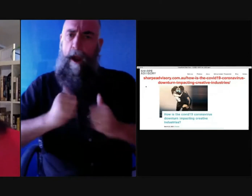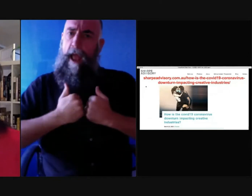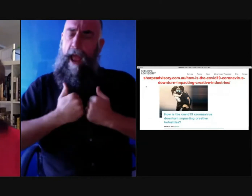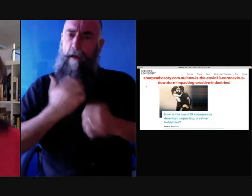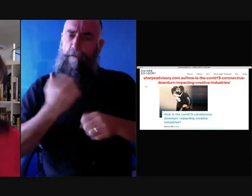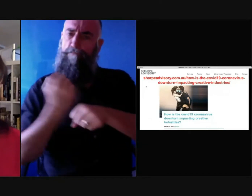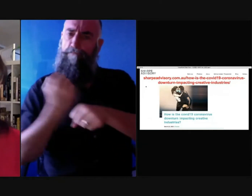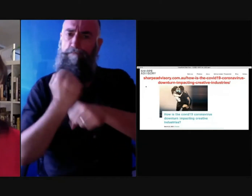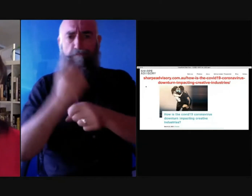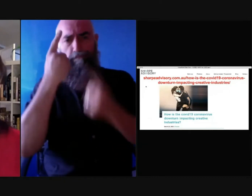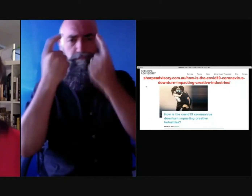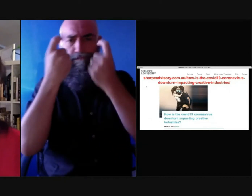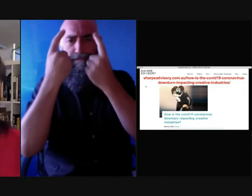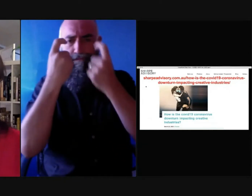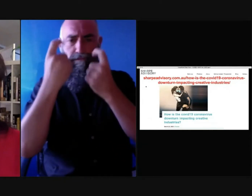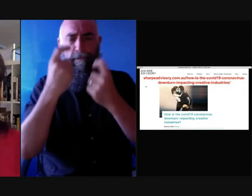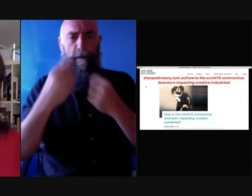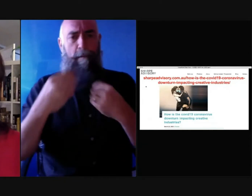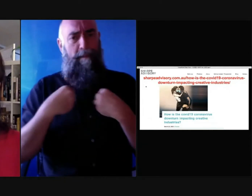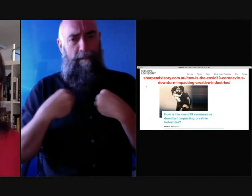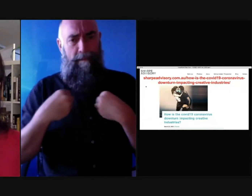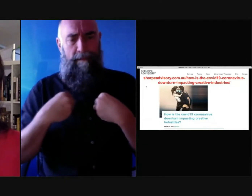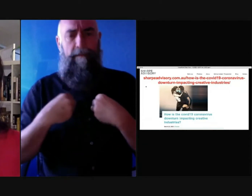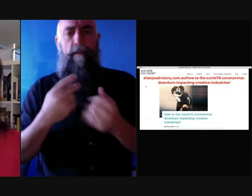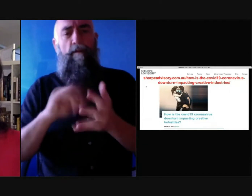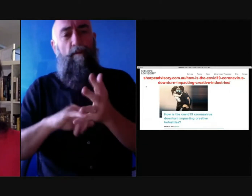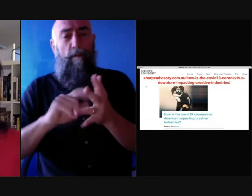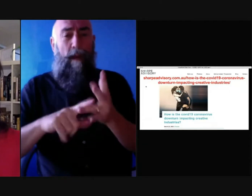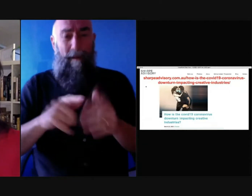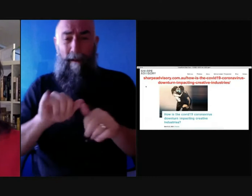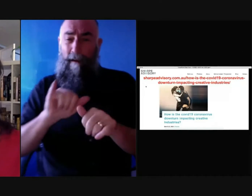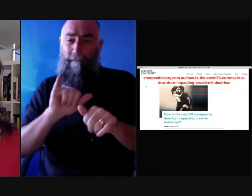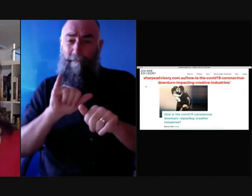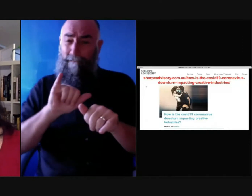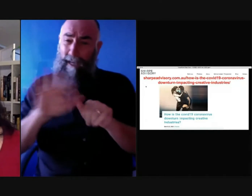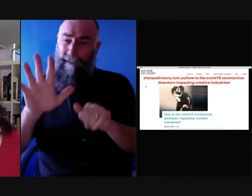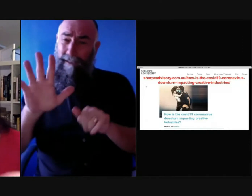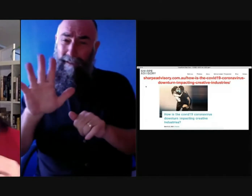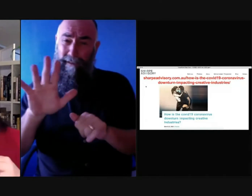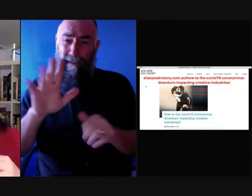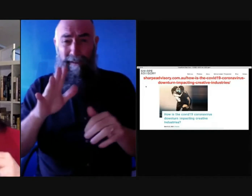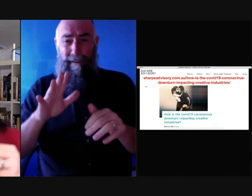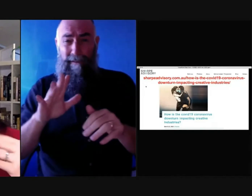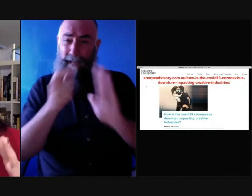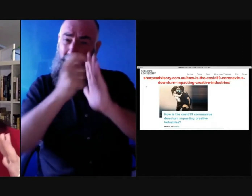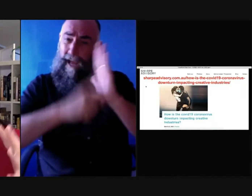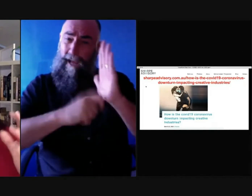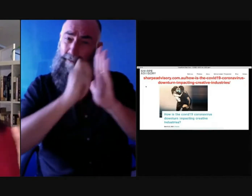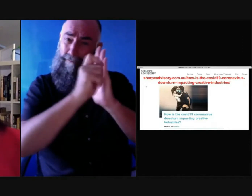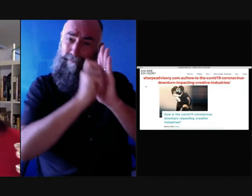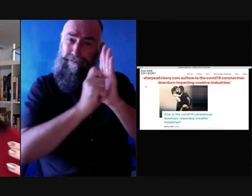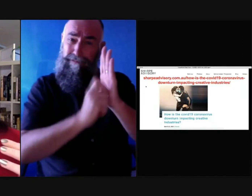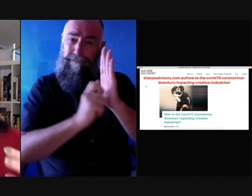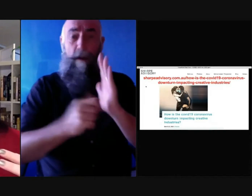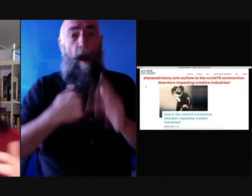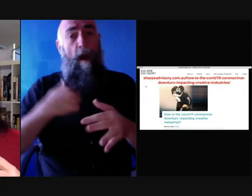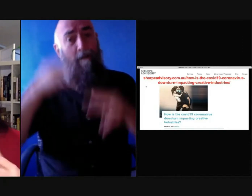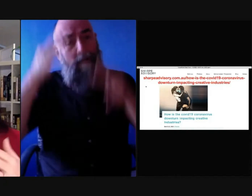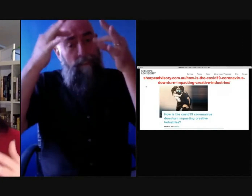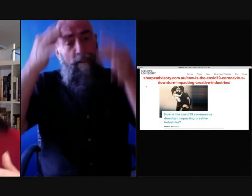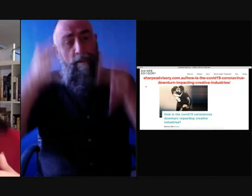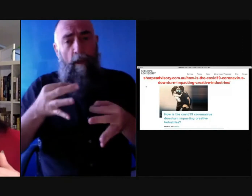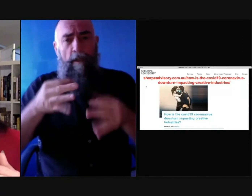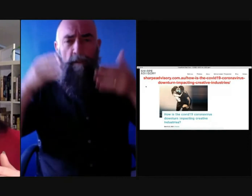article. I've kind of structured this presentation in a similar way. I've decided to focus